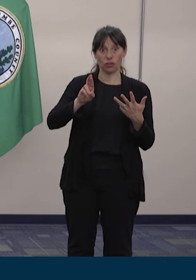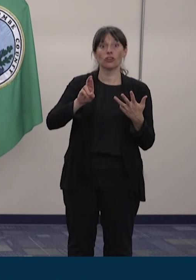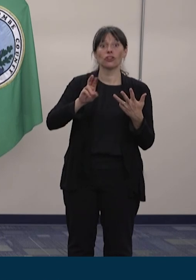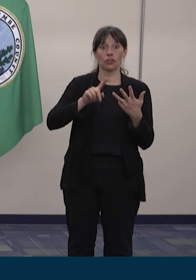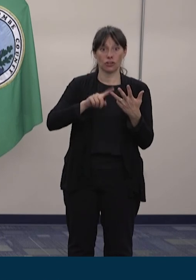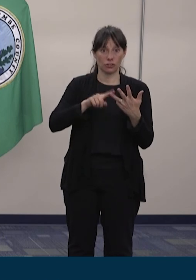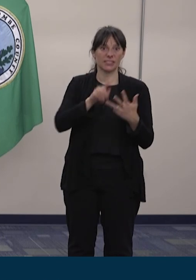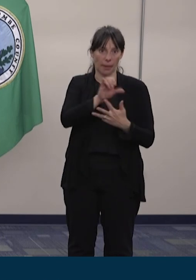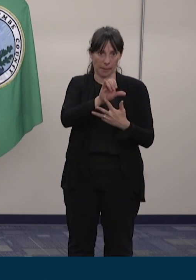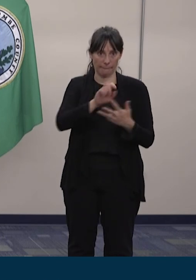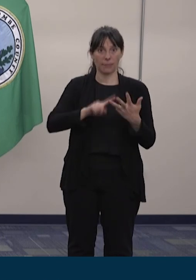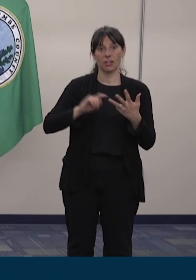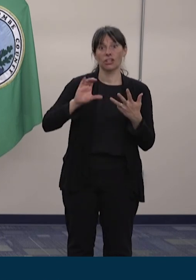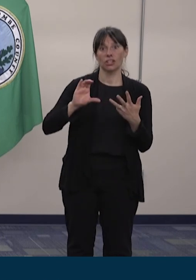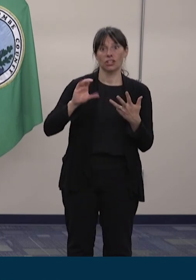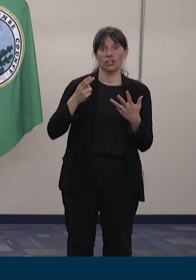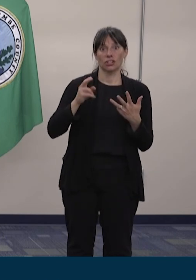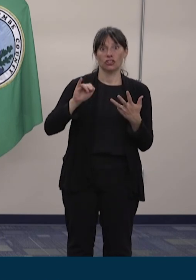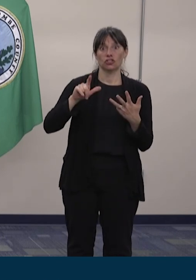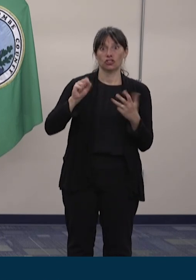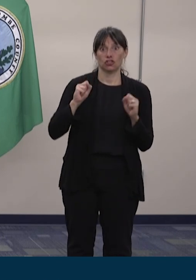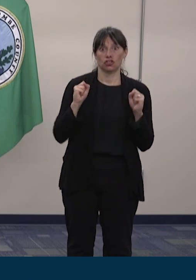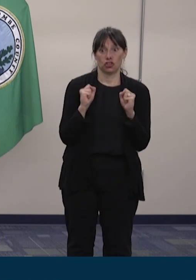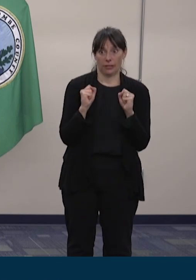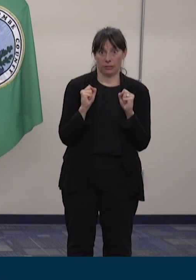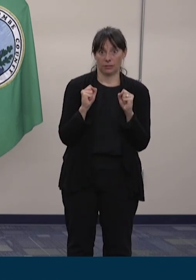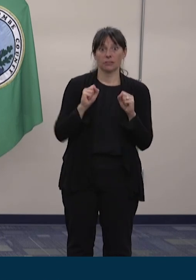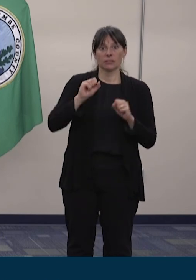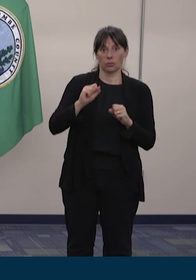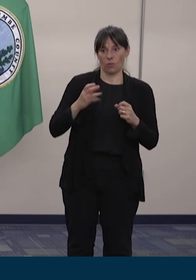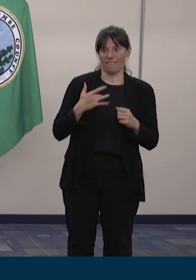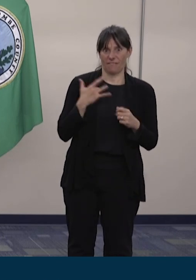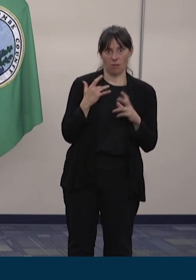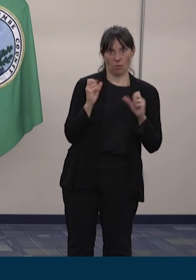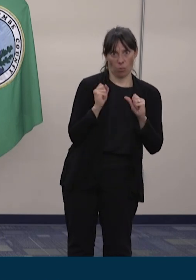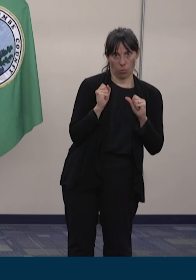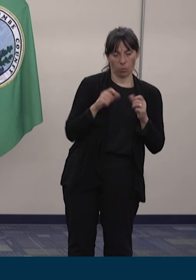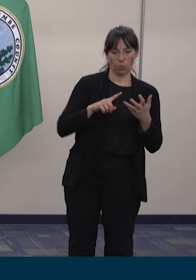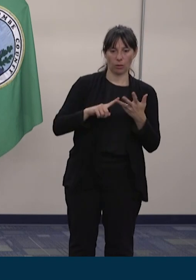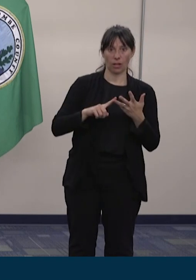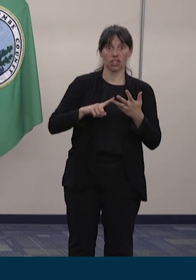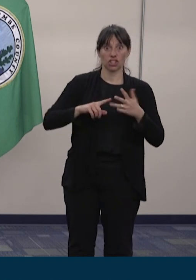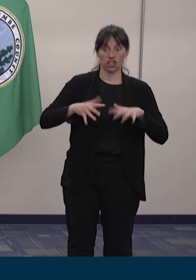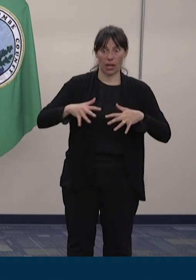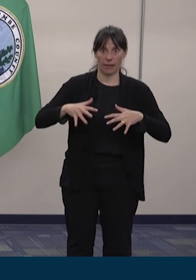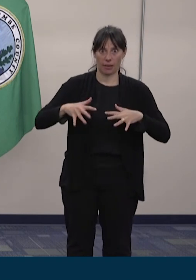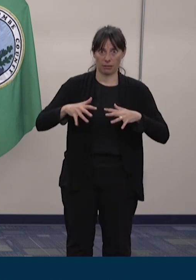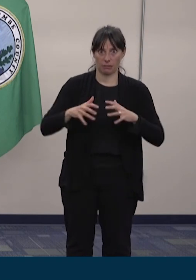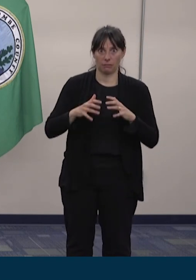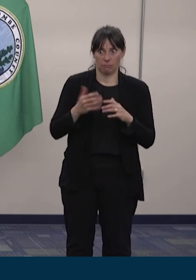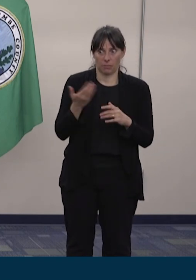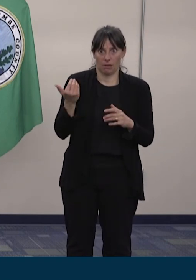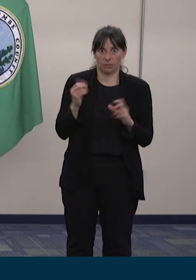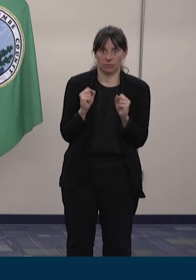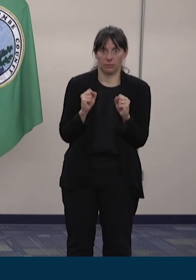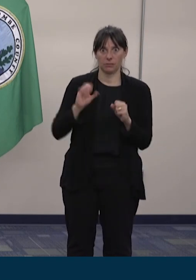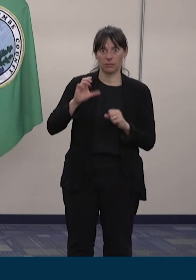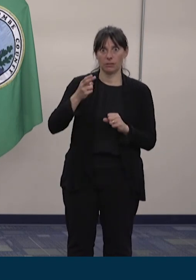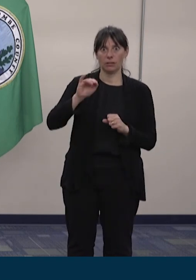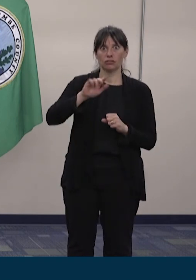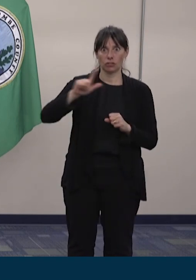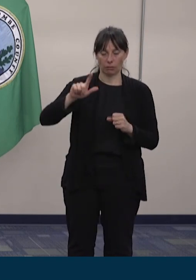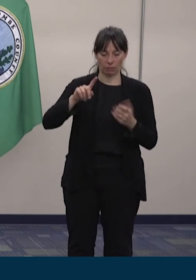escalofríos, repeated shaking with chills, como un temblor con escalofríos que se muscle repite, pain, dolor